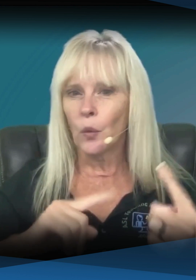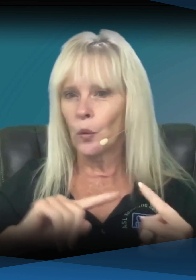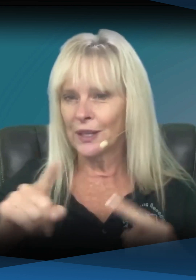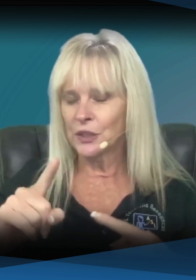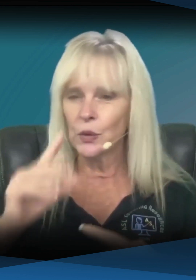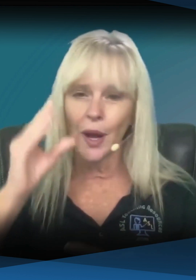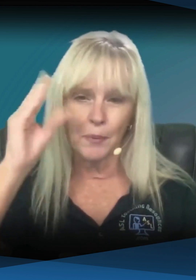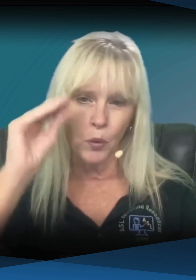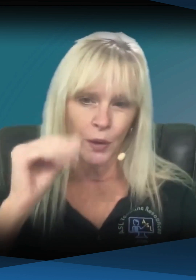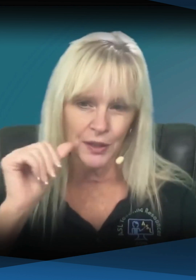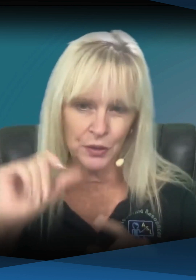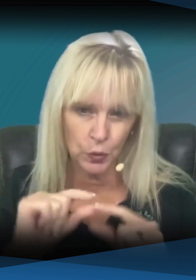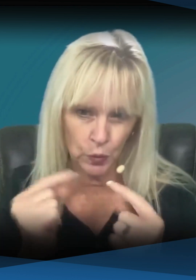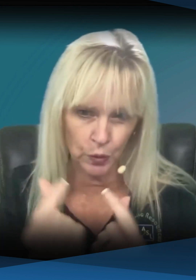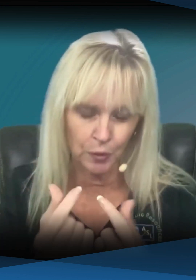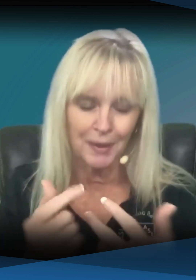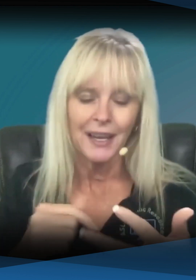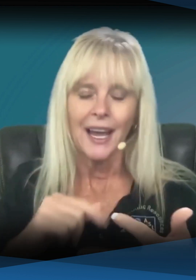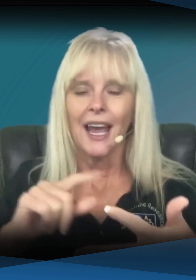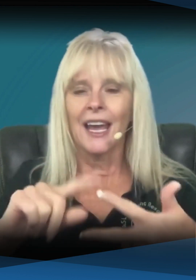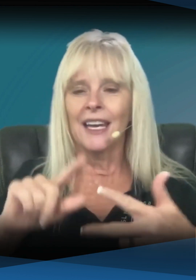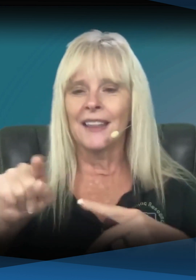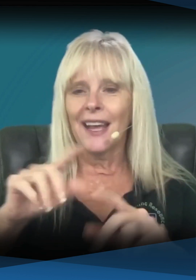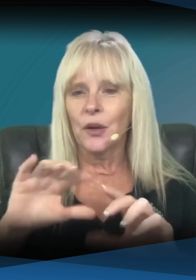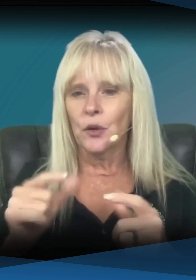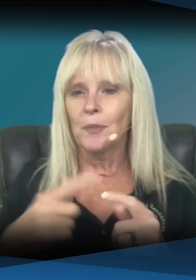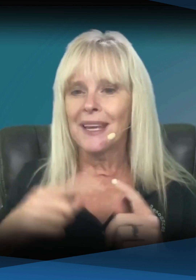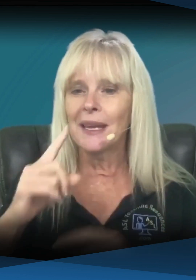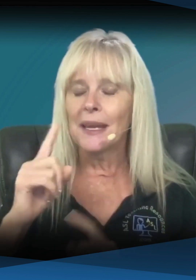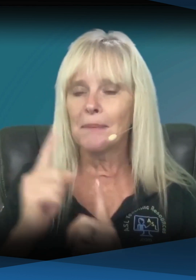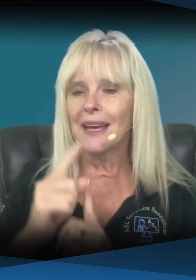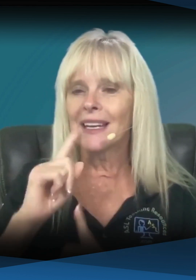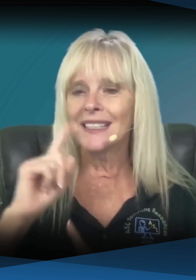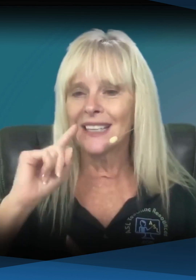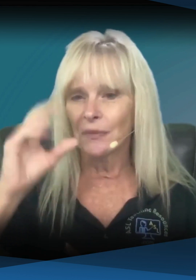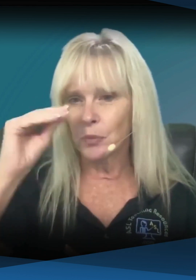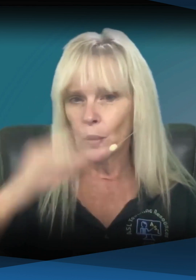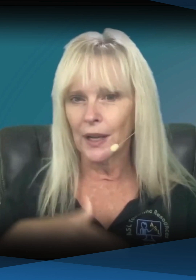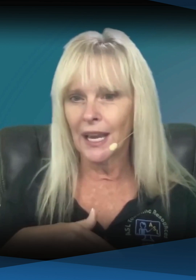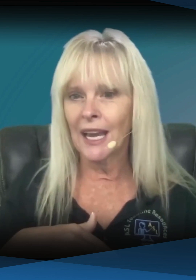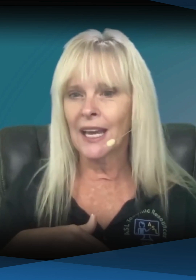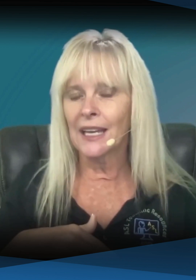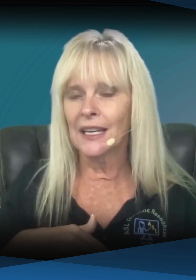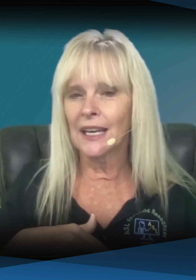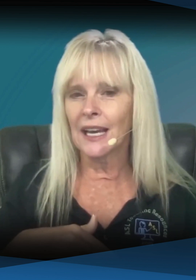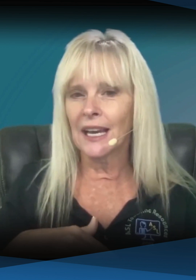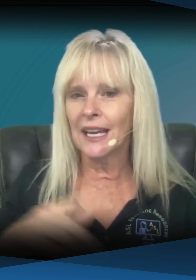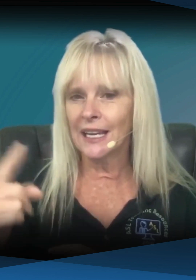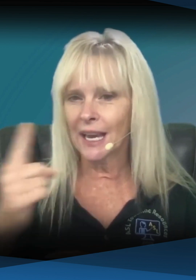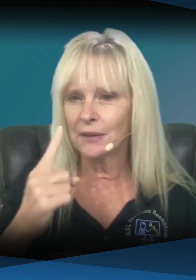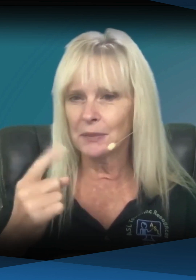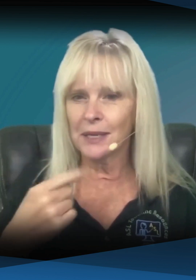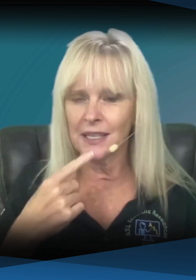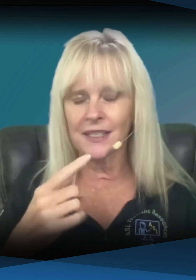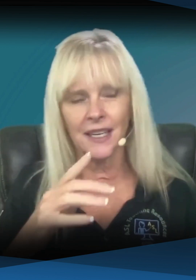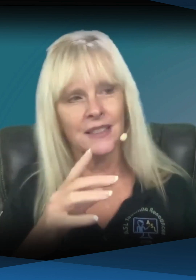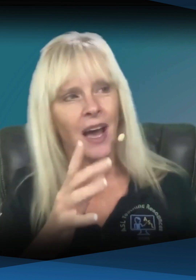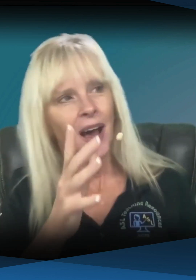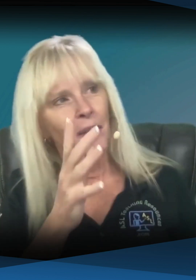went to a boys group, and in that group he met a deaf boy, and he came to me and he said,